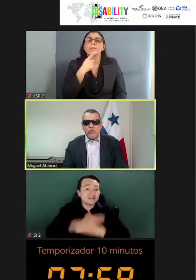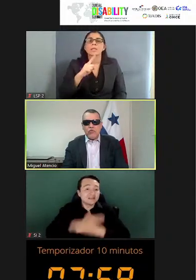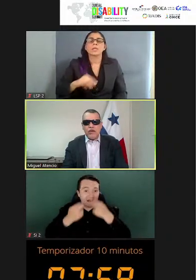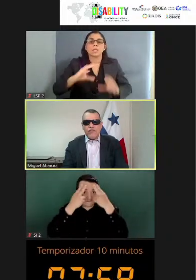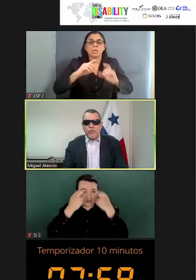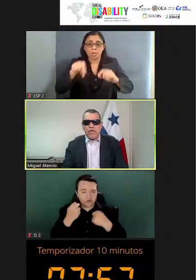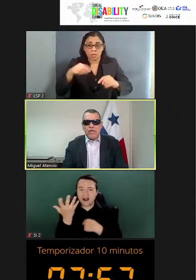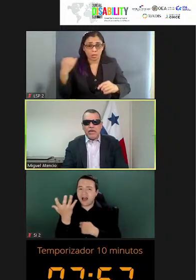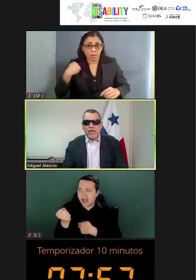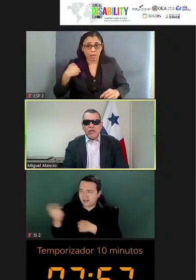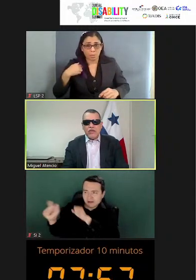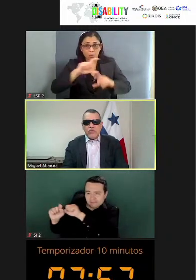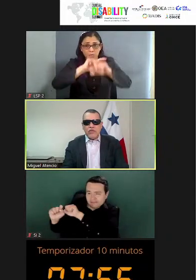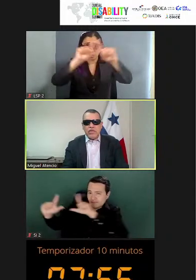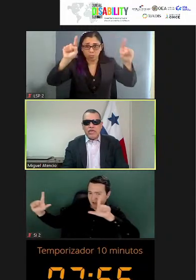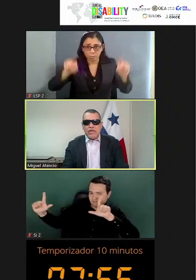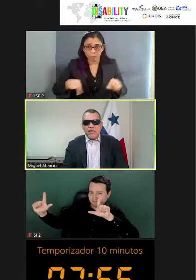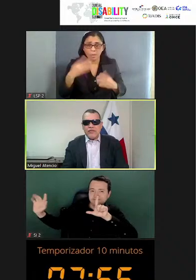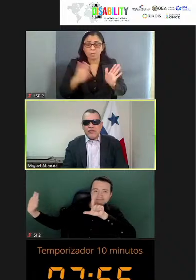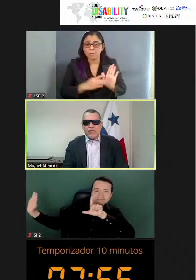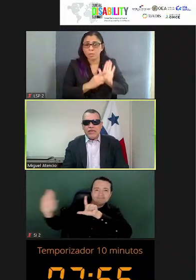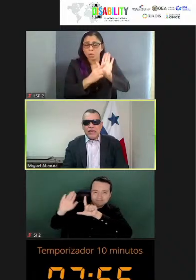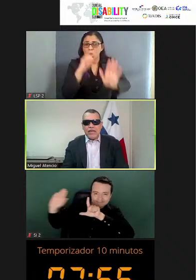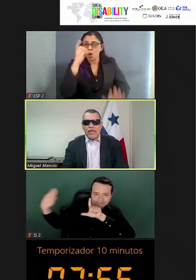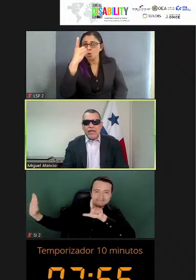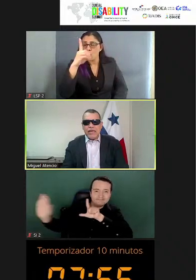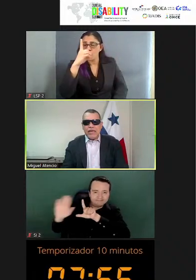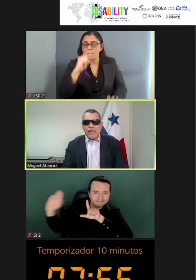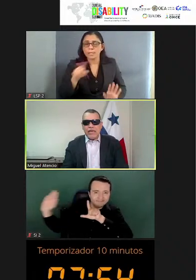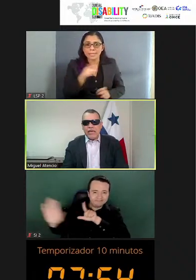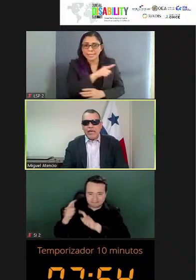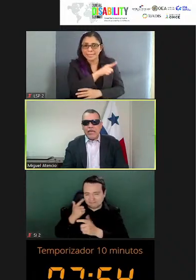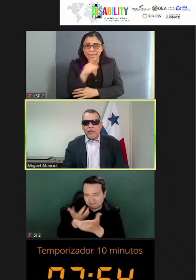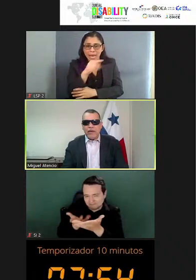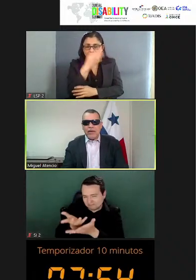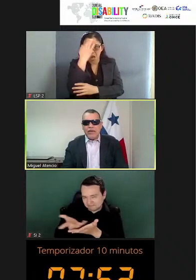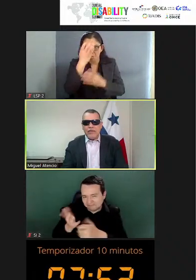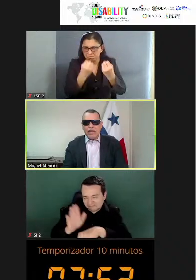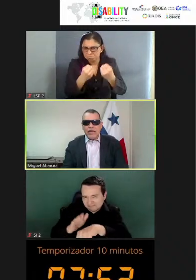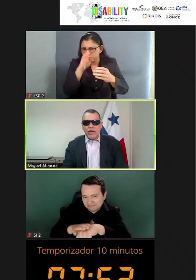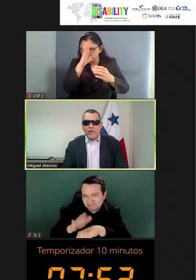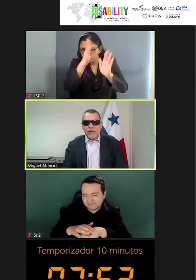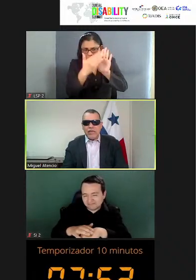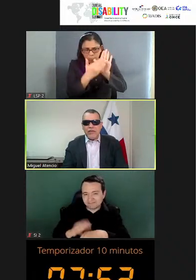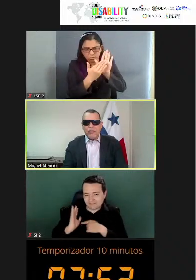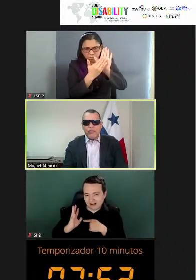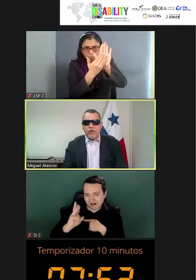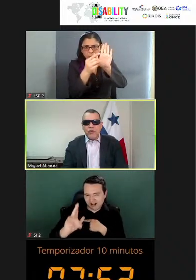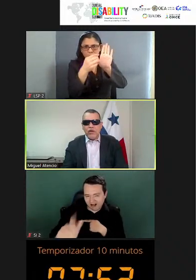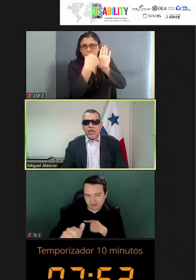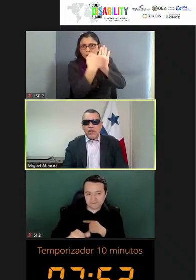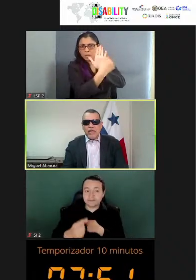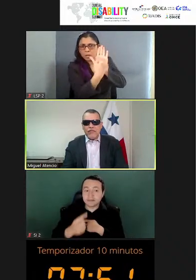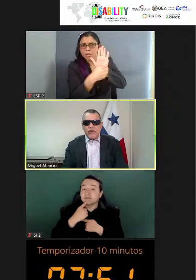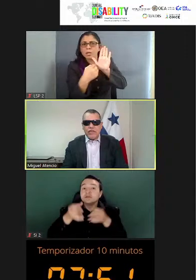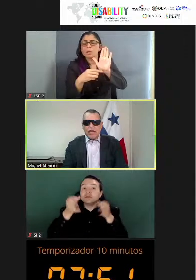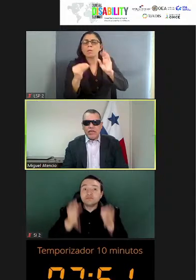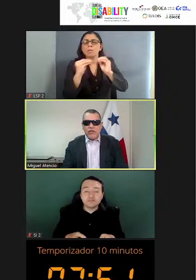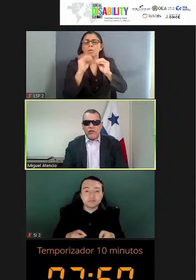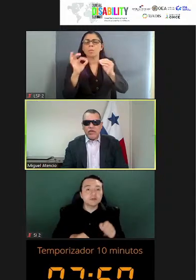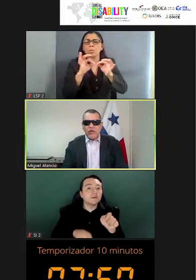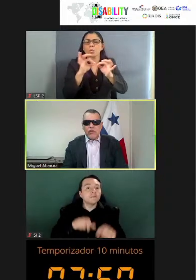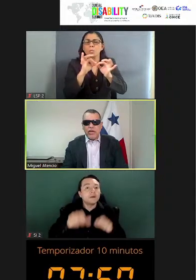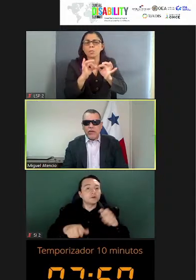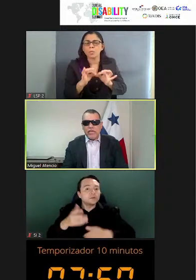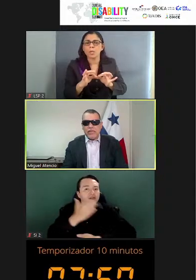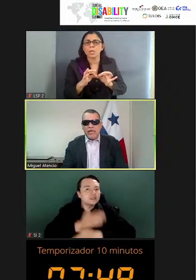disability on the screen we have a film where we are pointing out the prevalence of